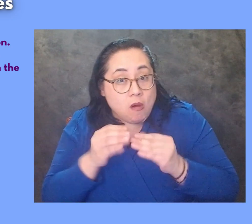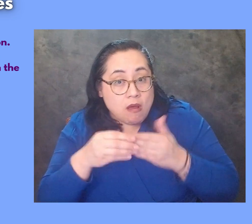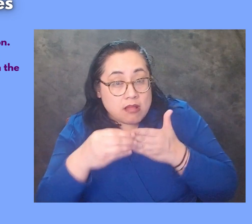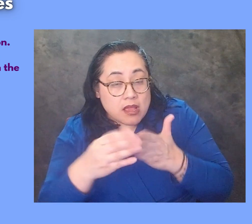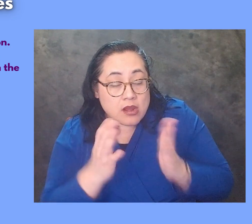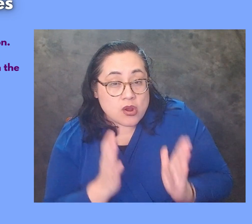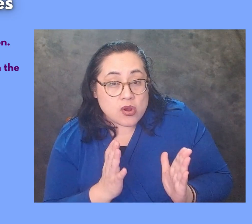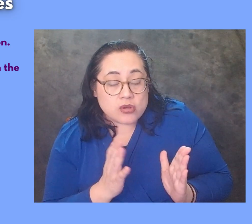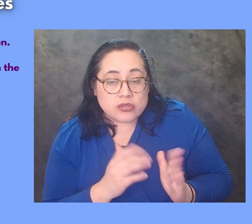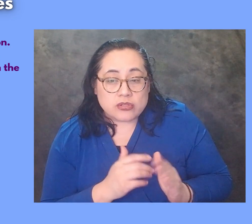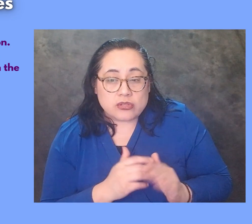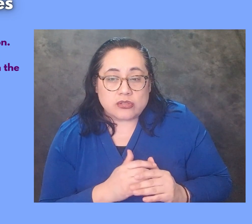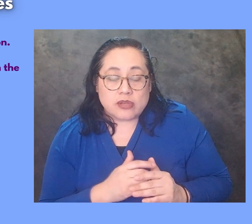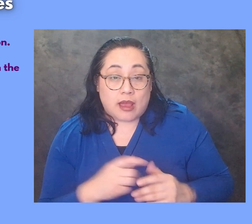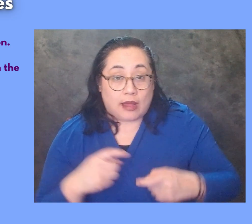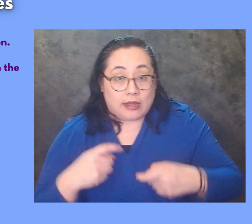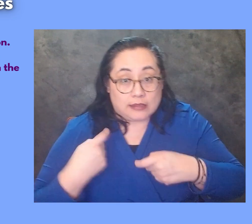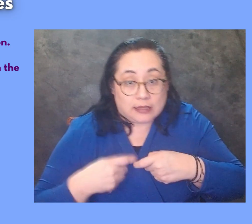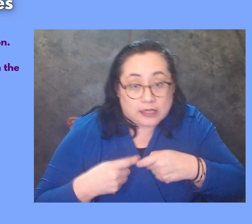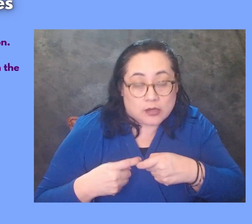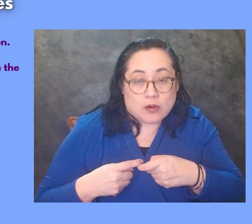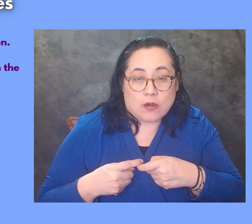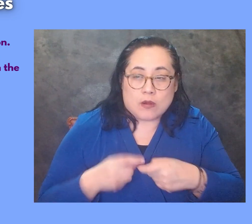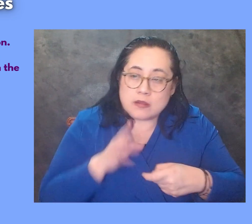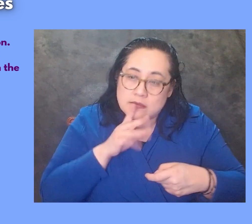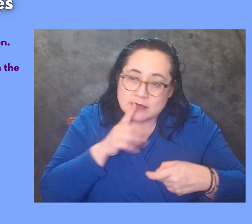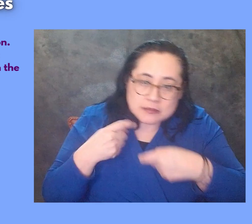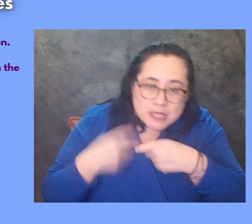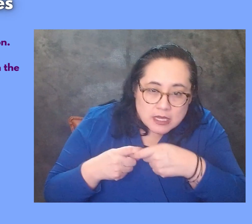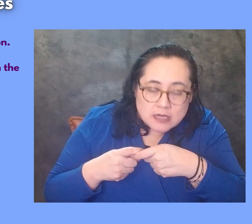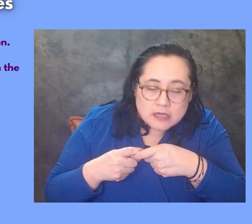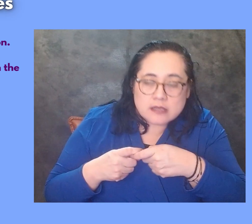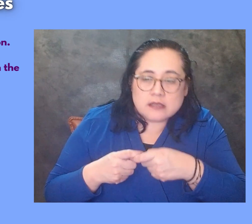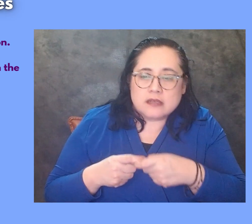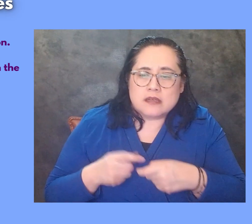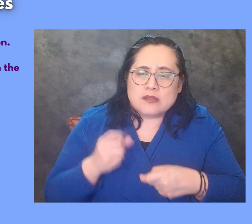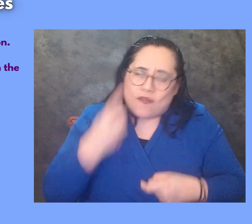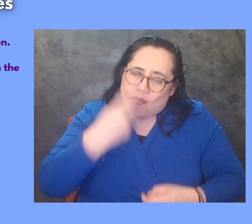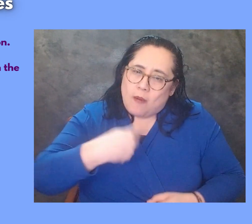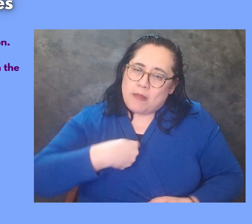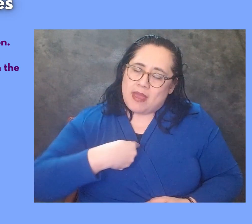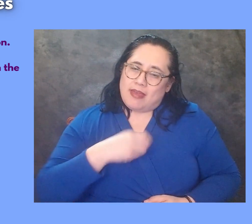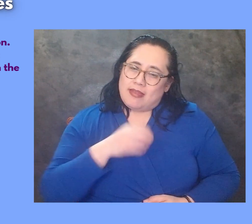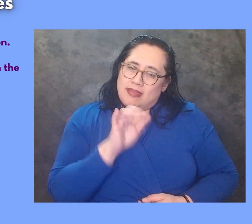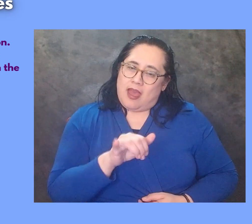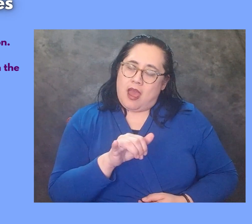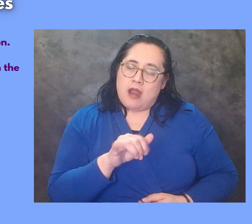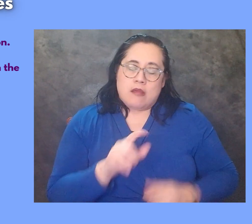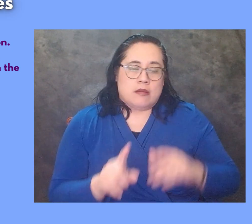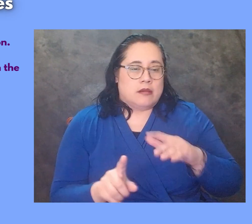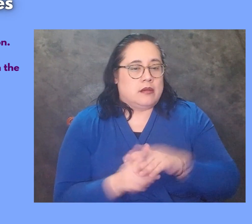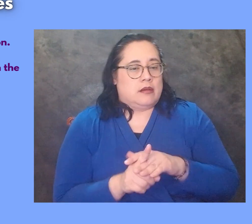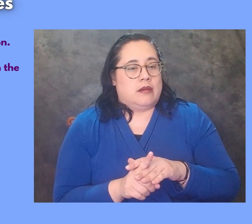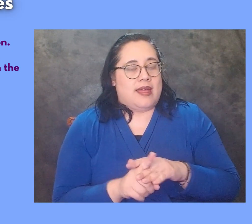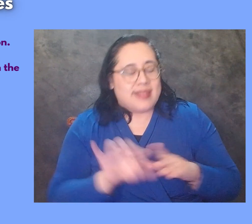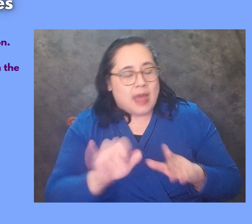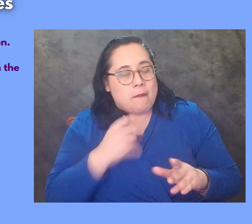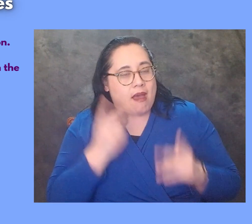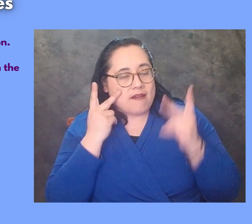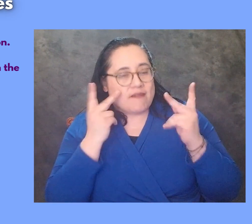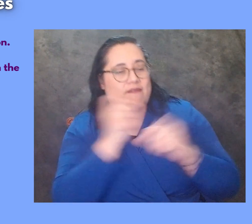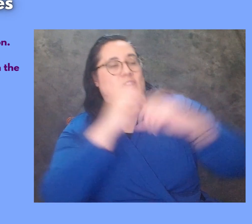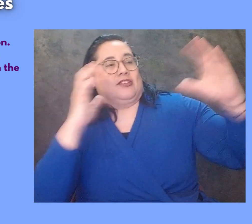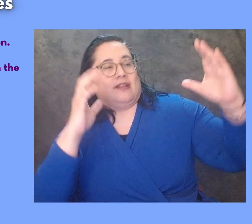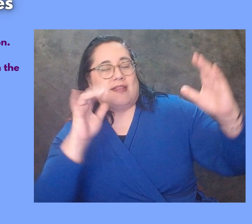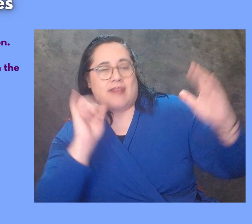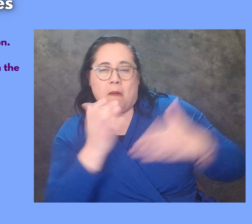more leaders that are Latino or speak Spanish. For me, that has